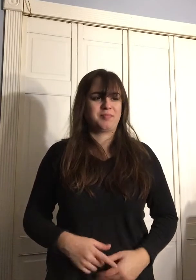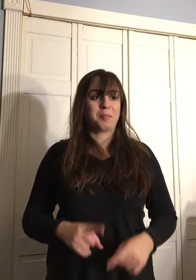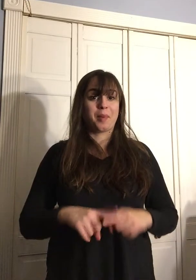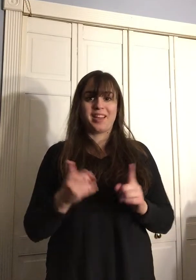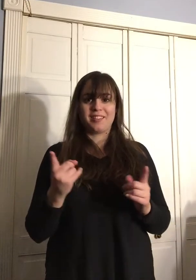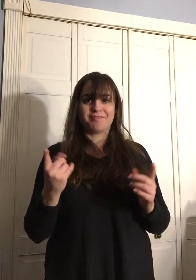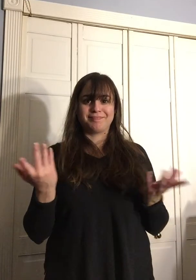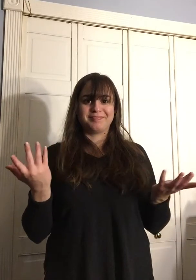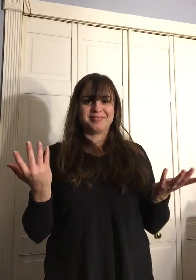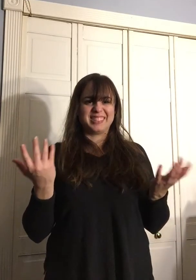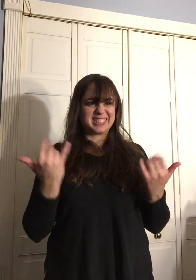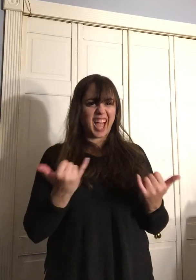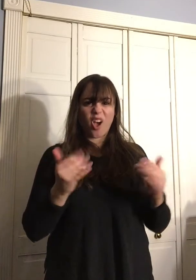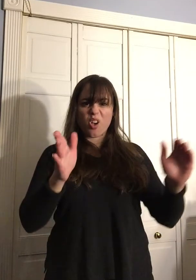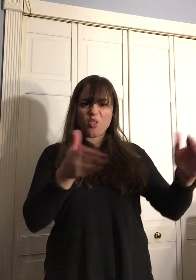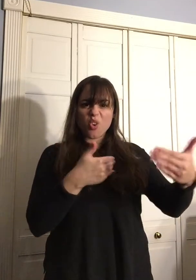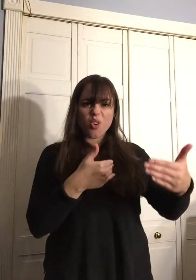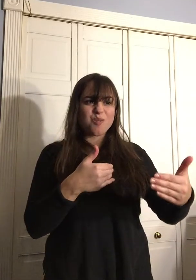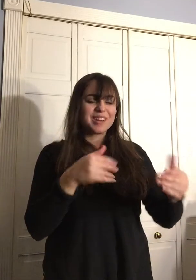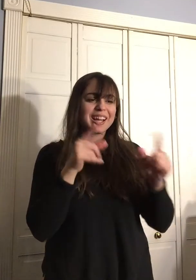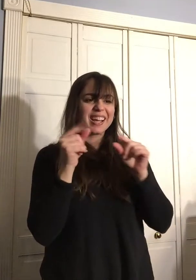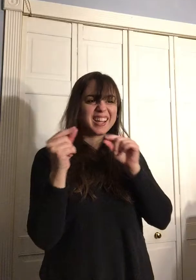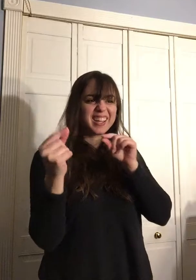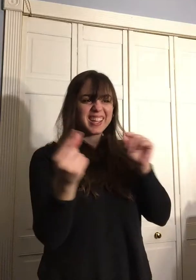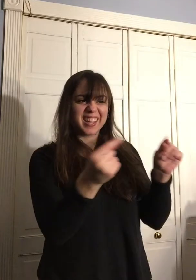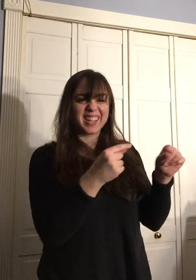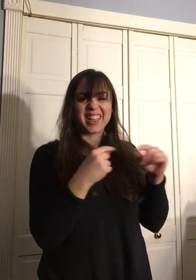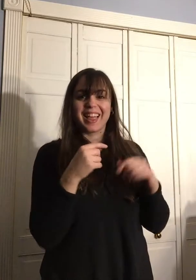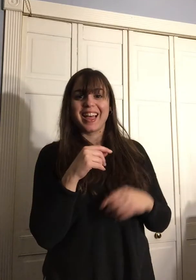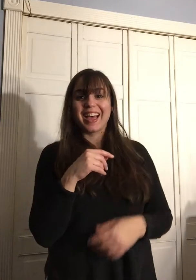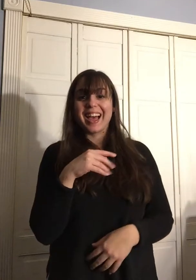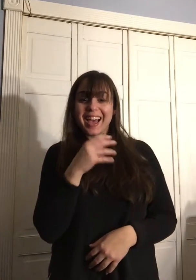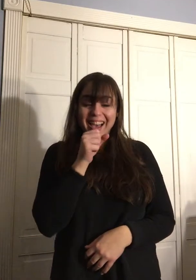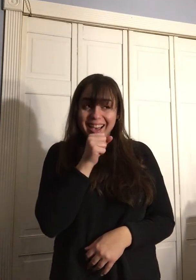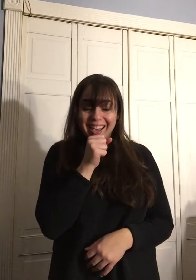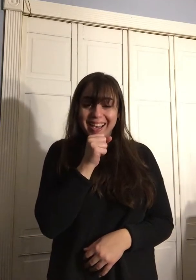they got this information. But they were shy and giggling even before I said anything.